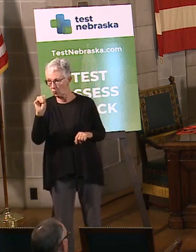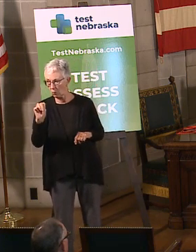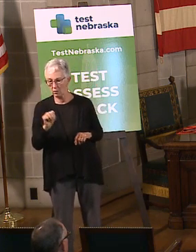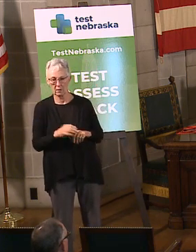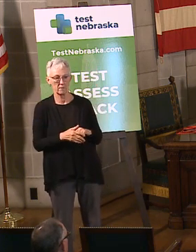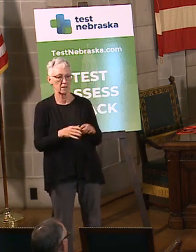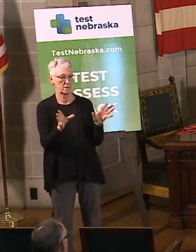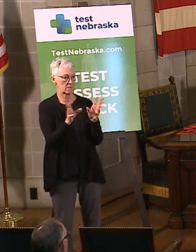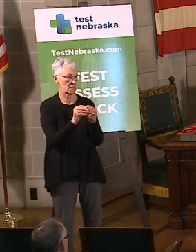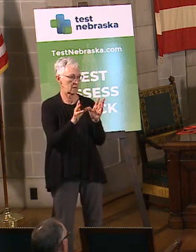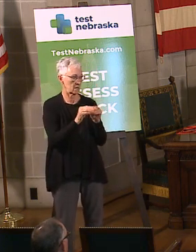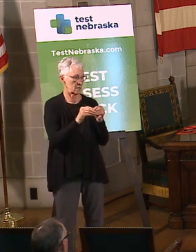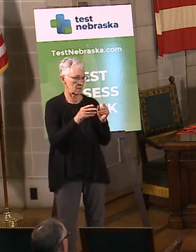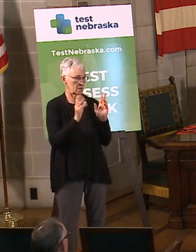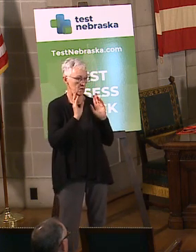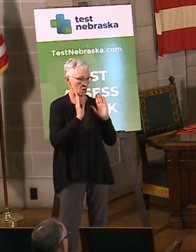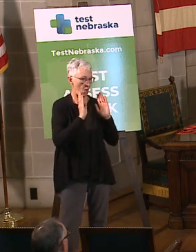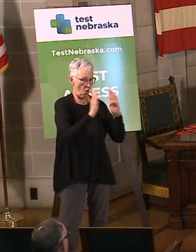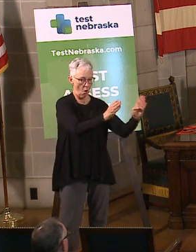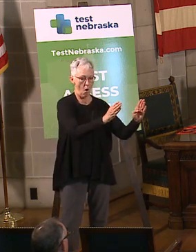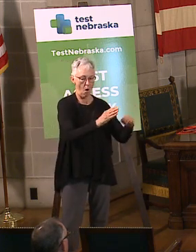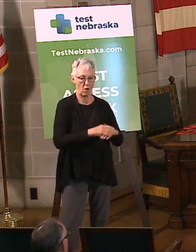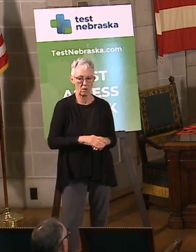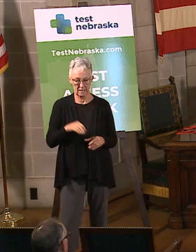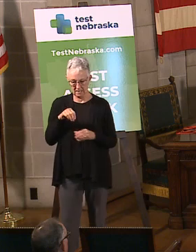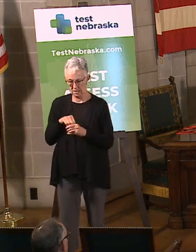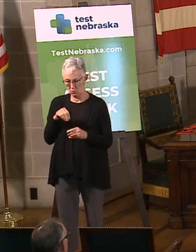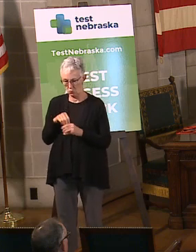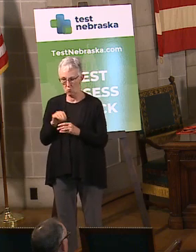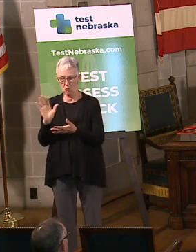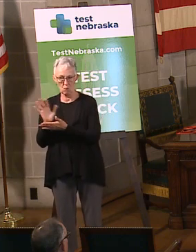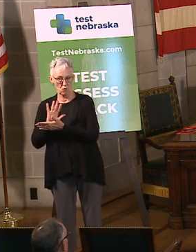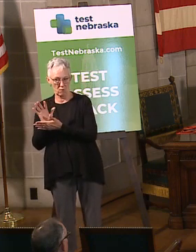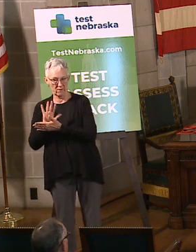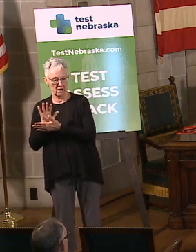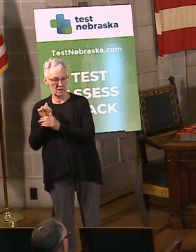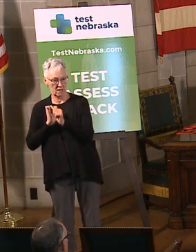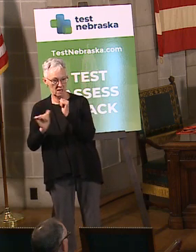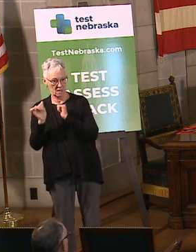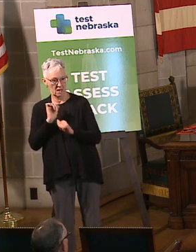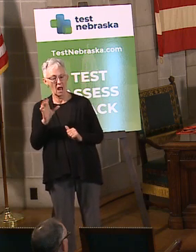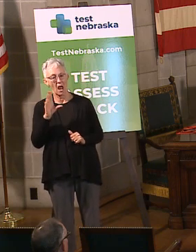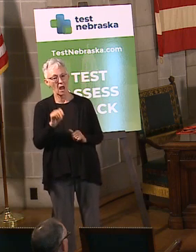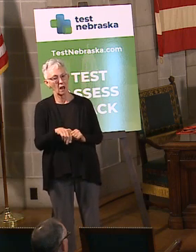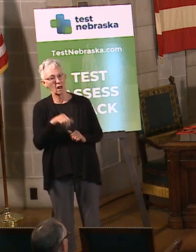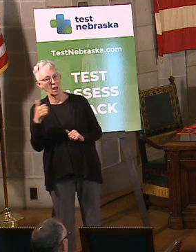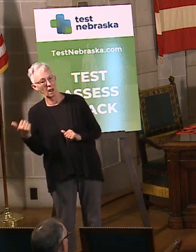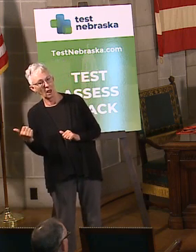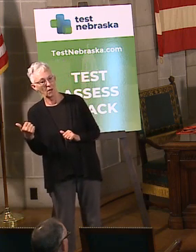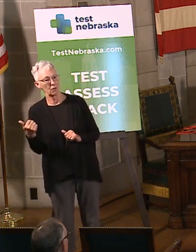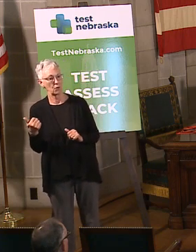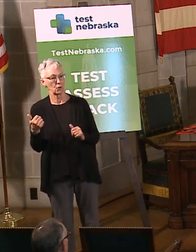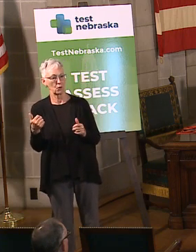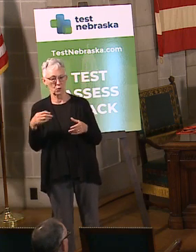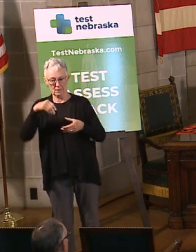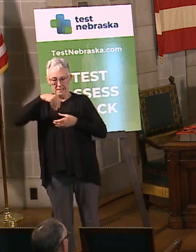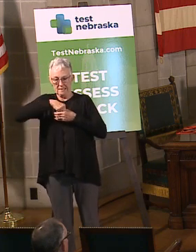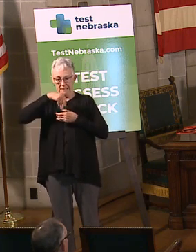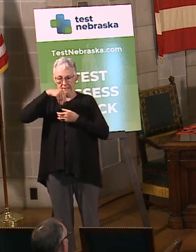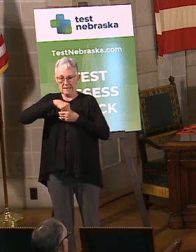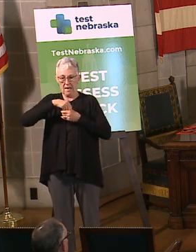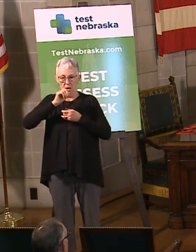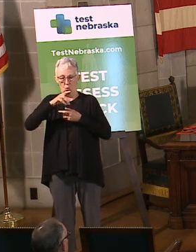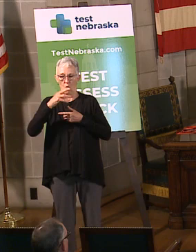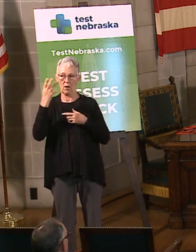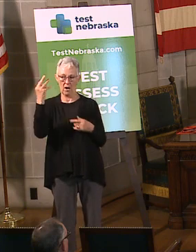halls, indoor theaters, libraries, swimming pools, and any other sort of confined indoor-outdoor